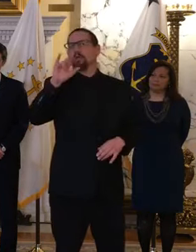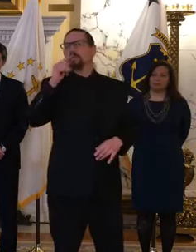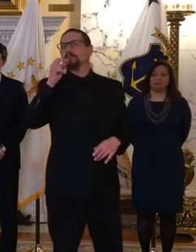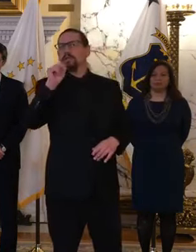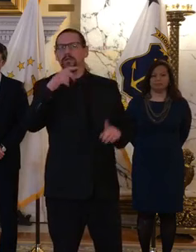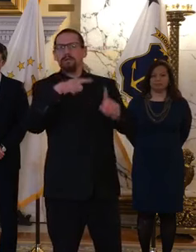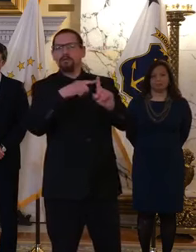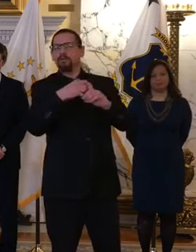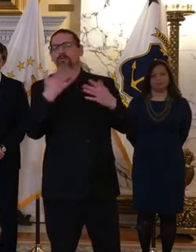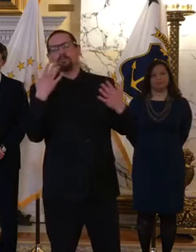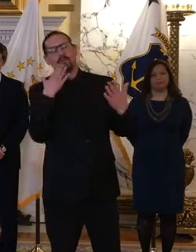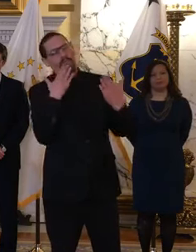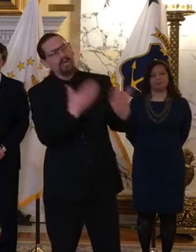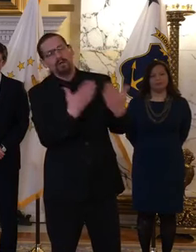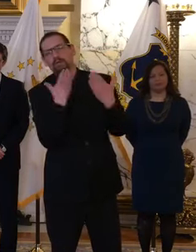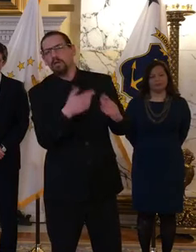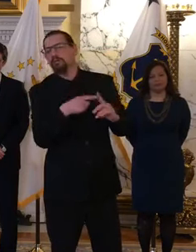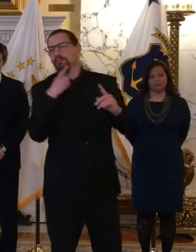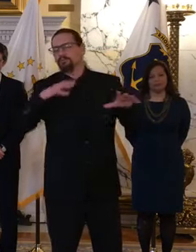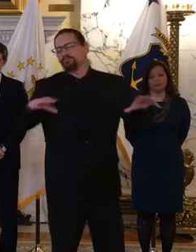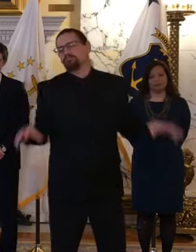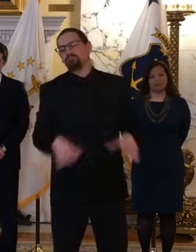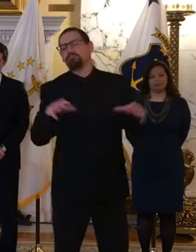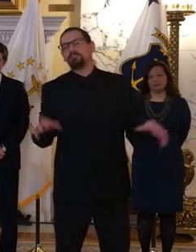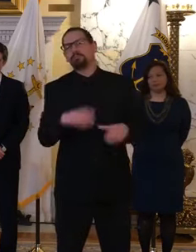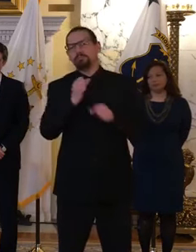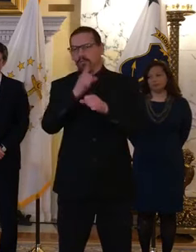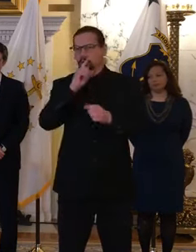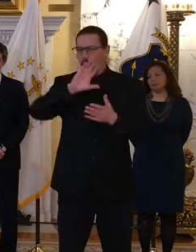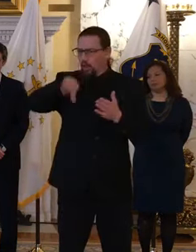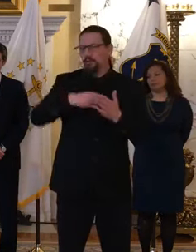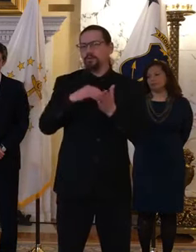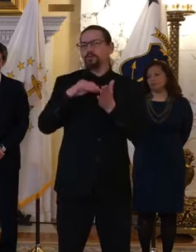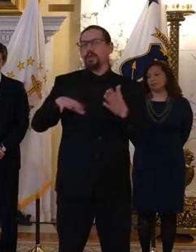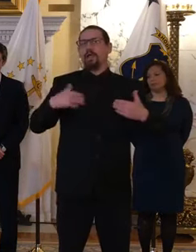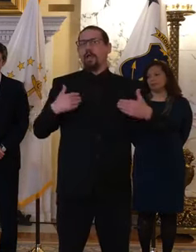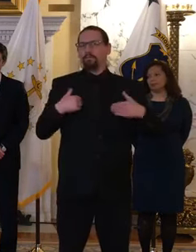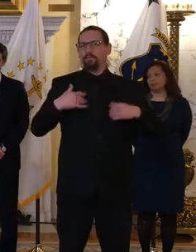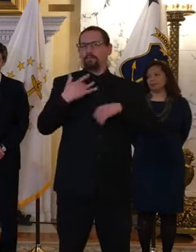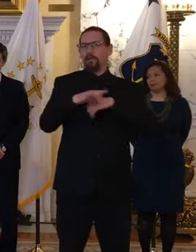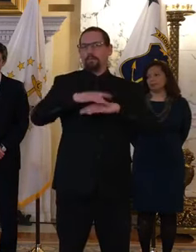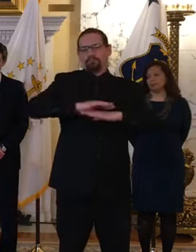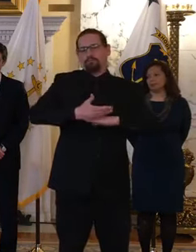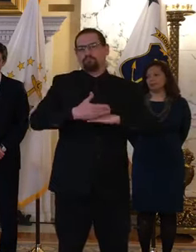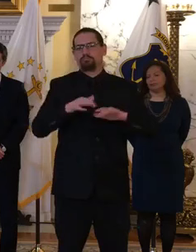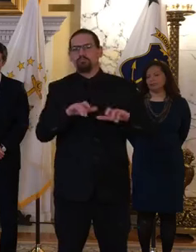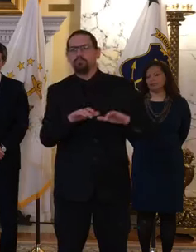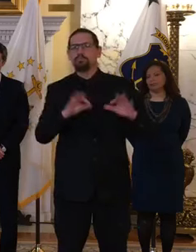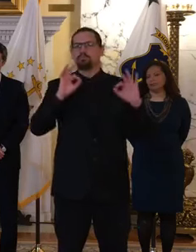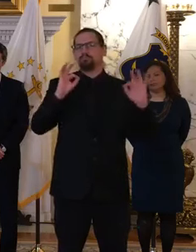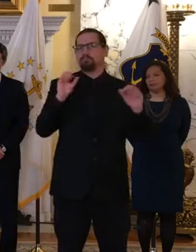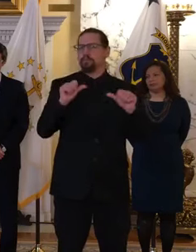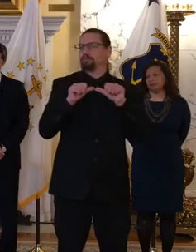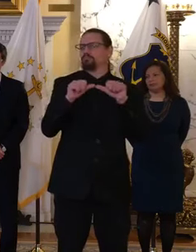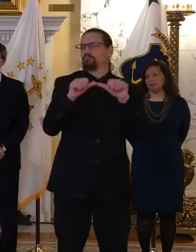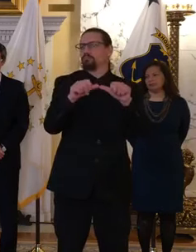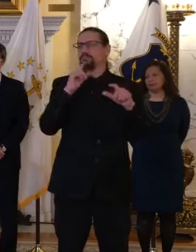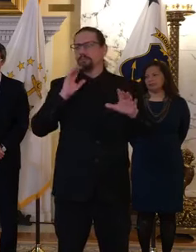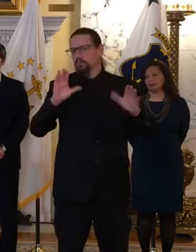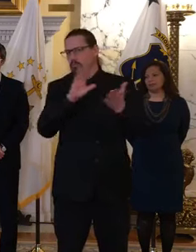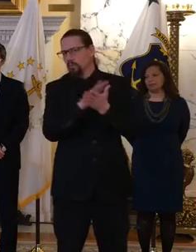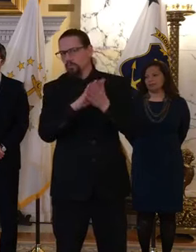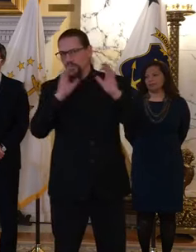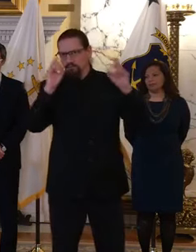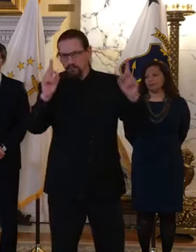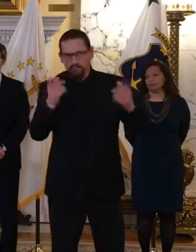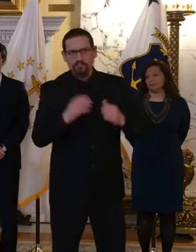So let me say this. It's only because of the incredible work of everybody that I have the confidence to